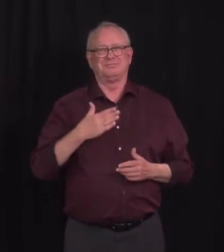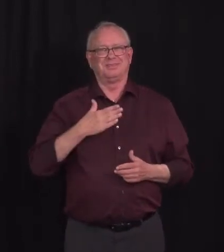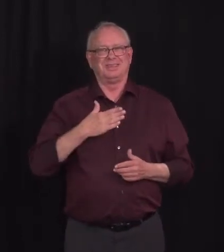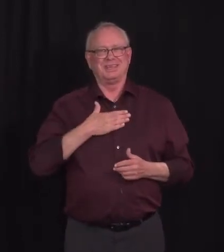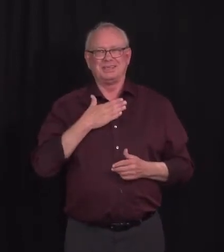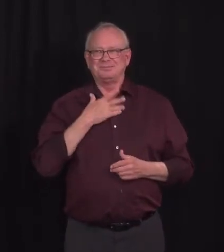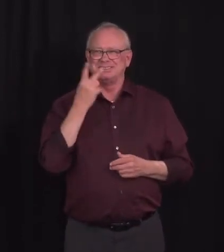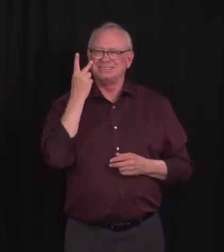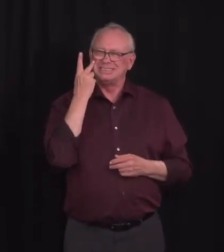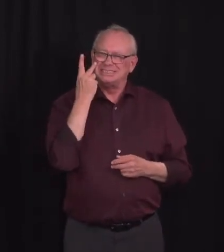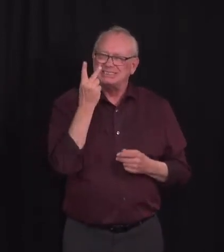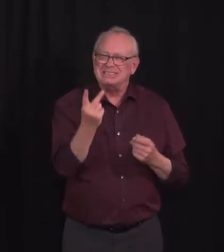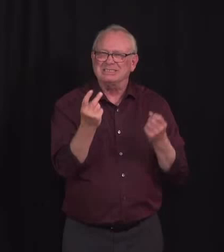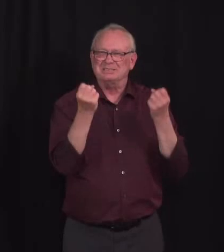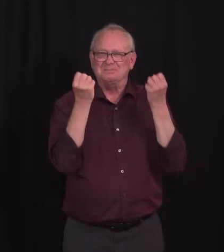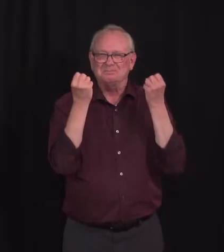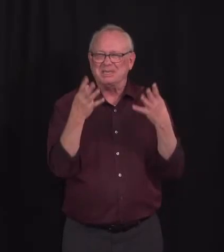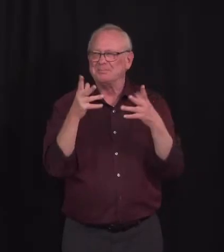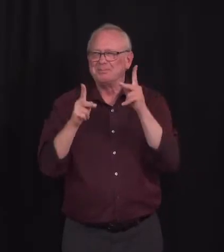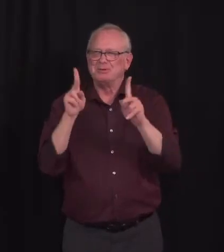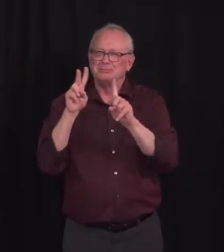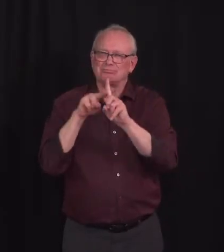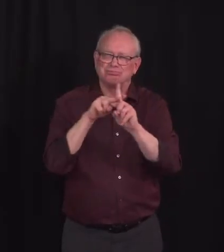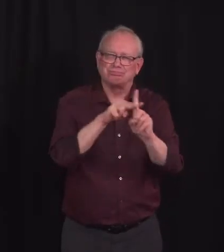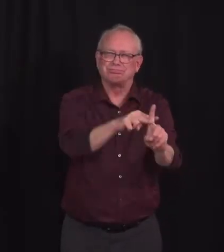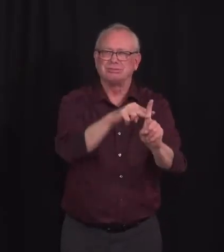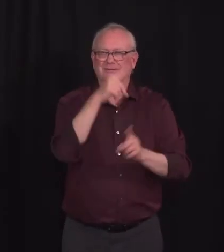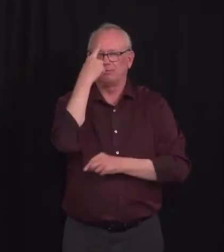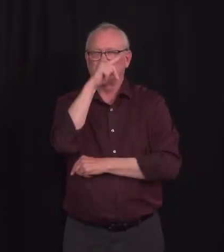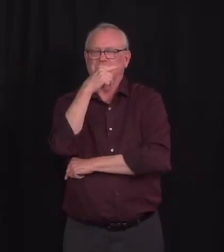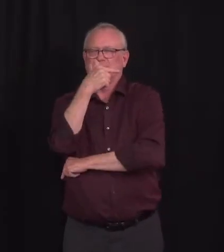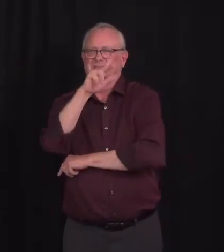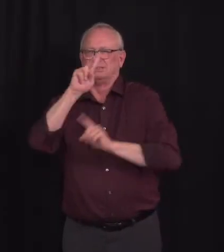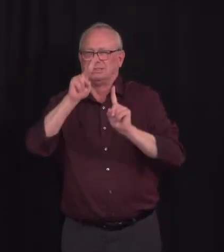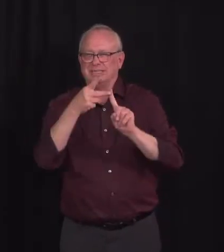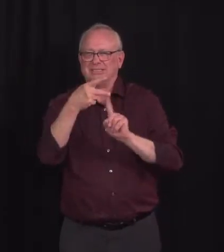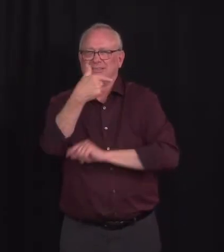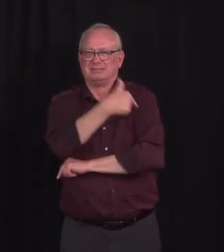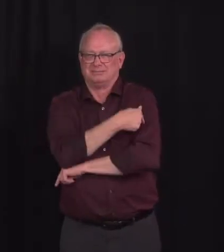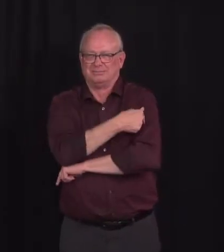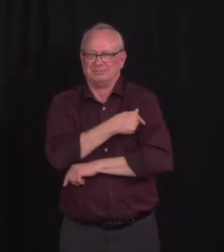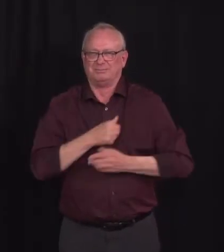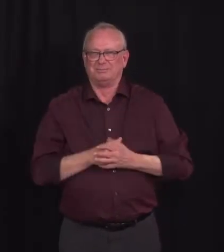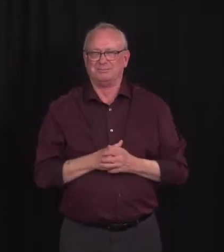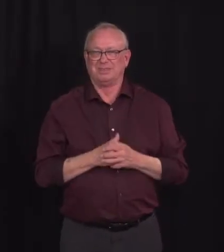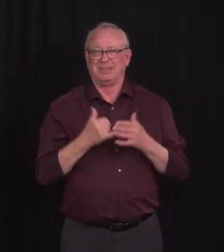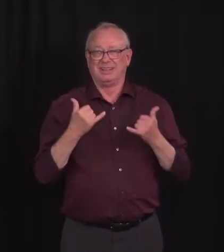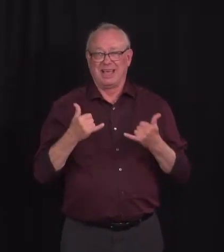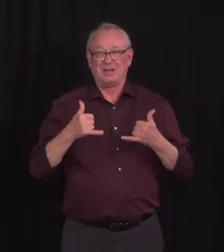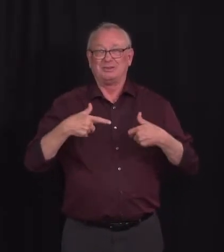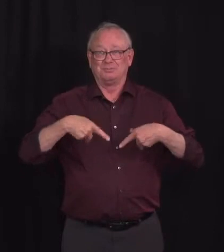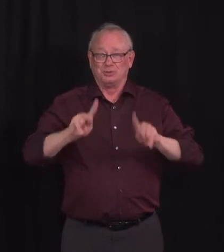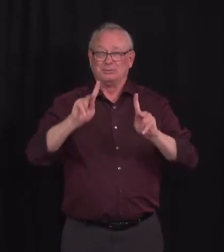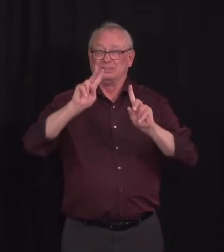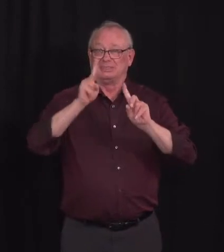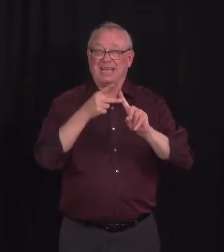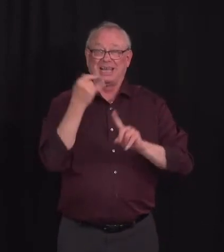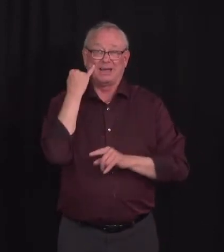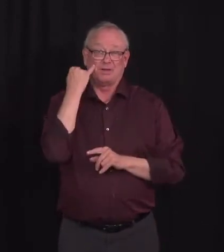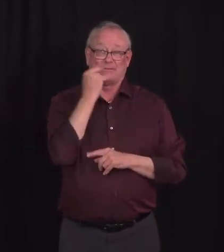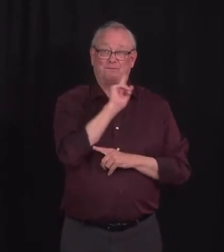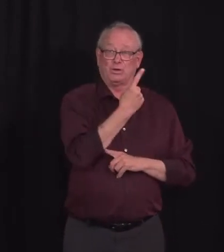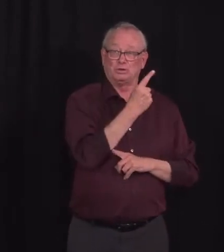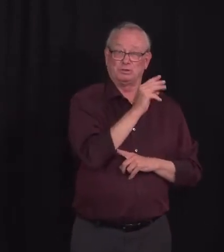dose appointments among those who got their first dose in March or earlier. For months now, I and other